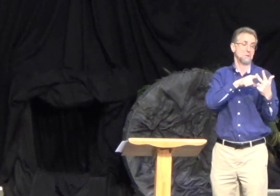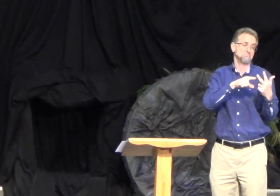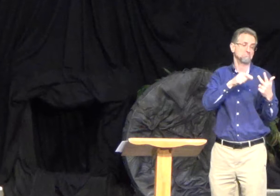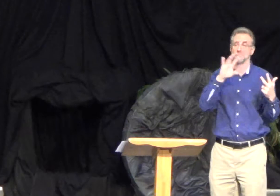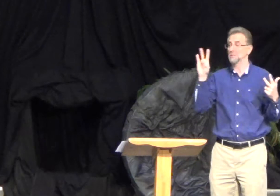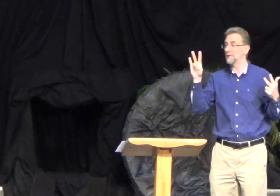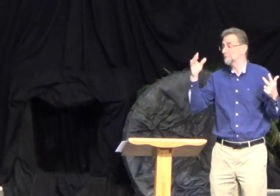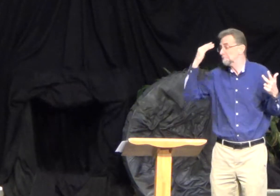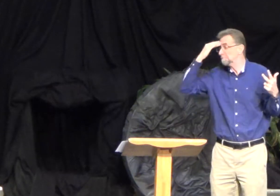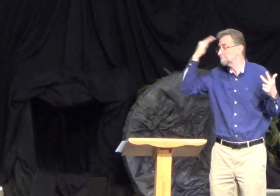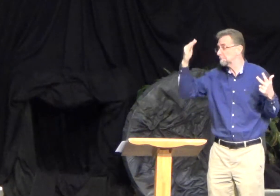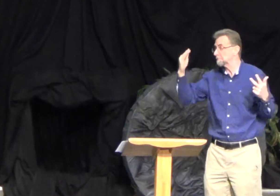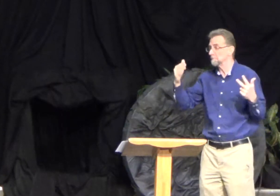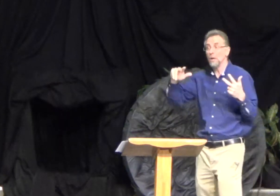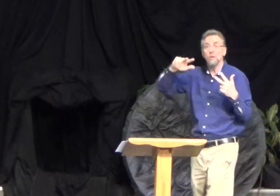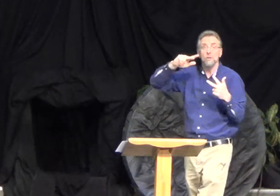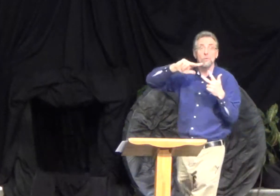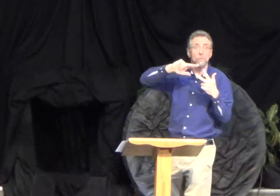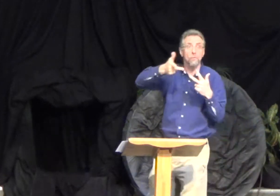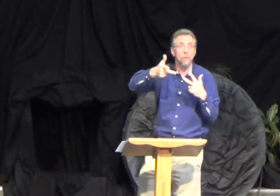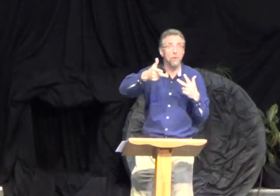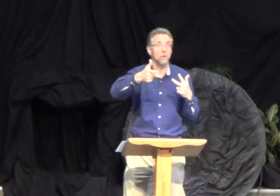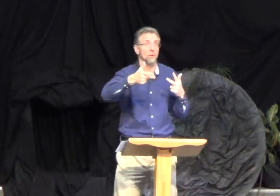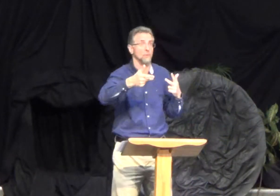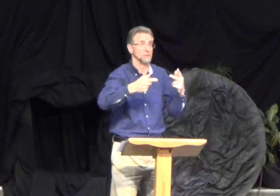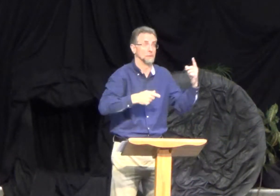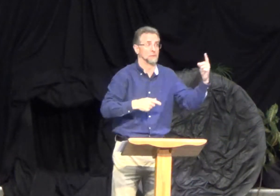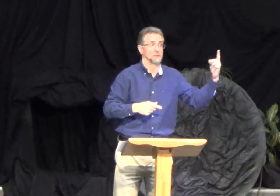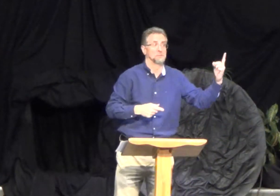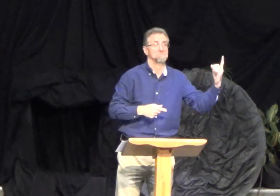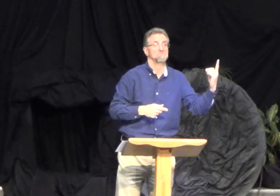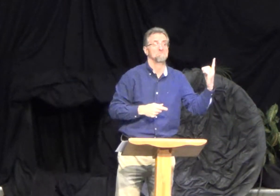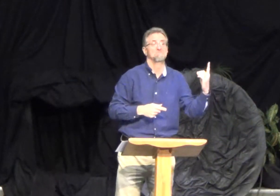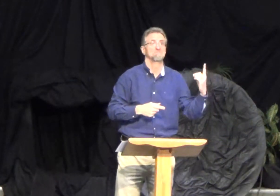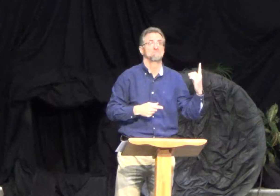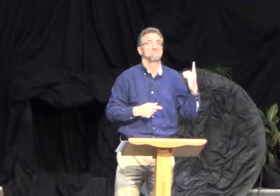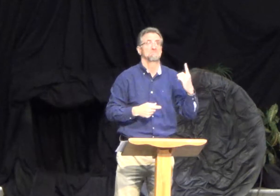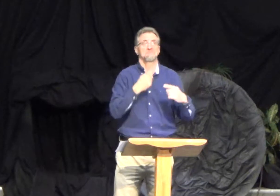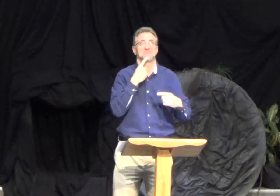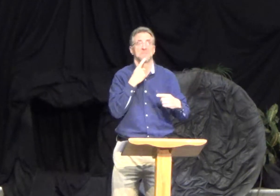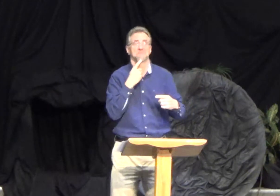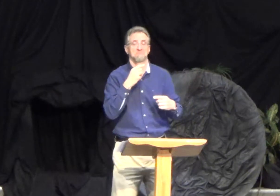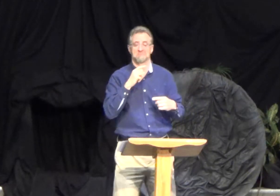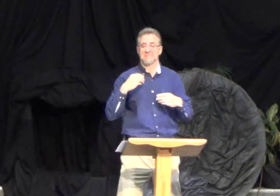And we see the report of 3. We don't know about the other 7. But the third that came up and said,